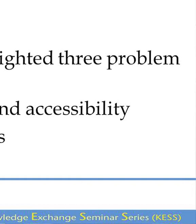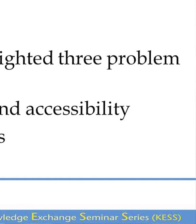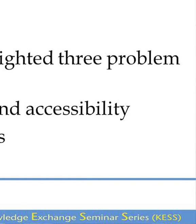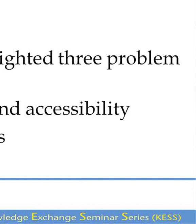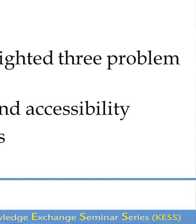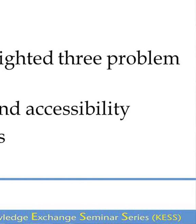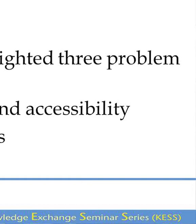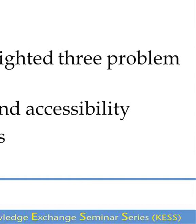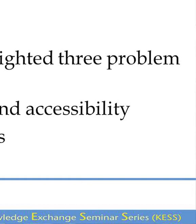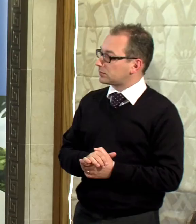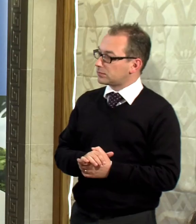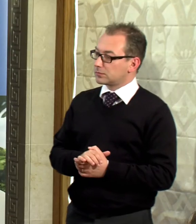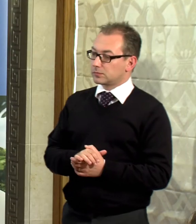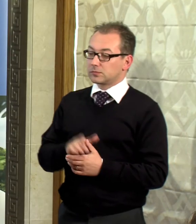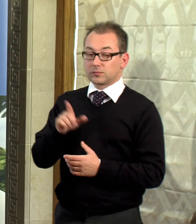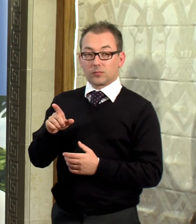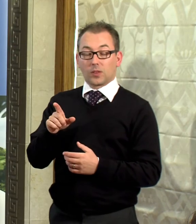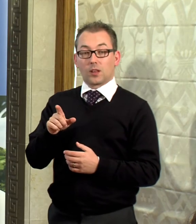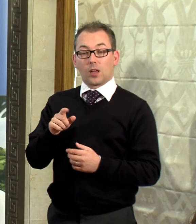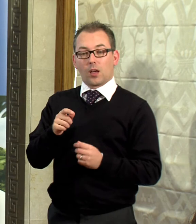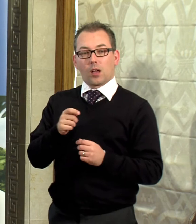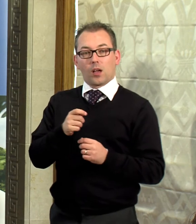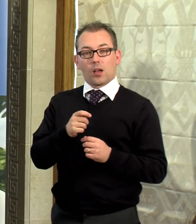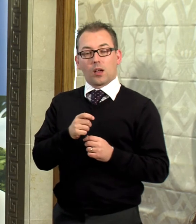The catalyst for the progression towards